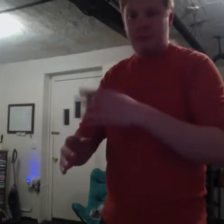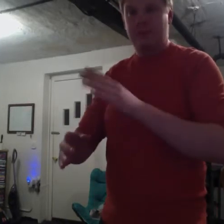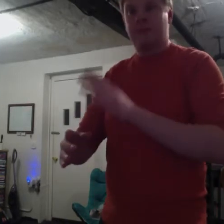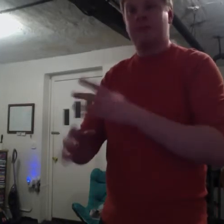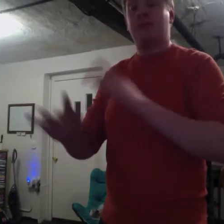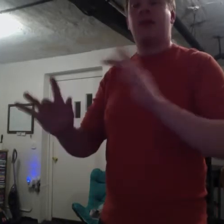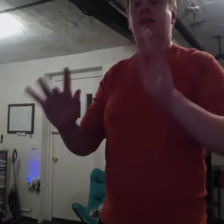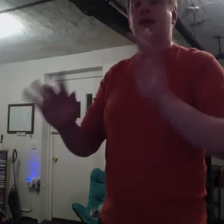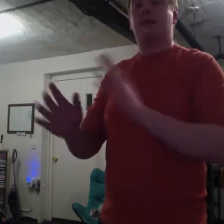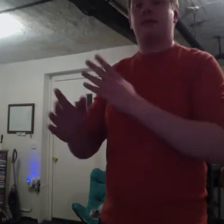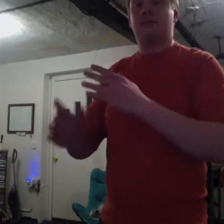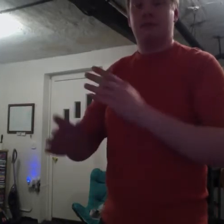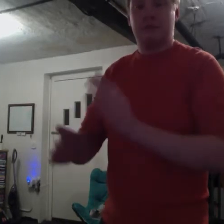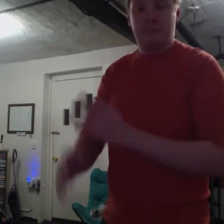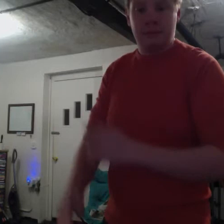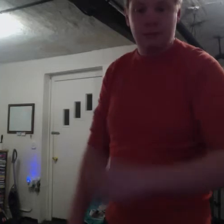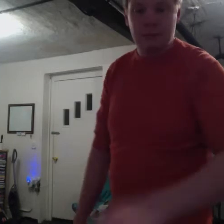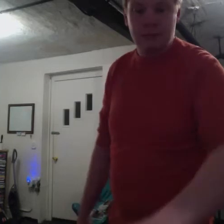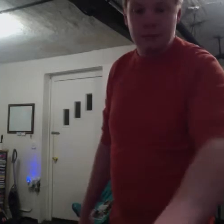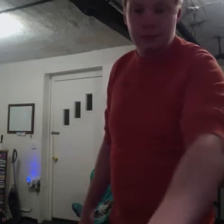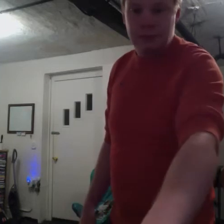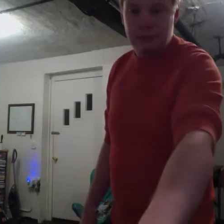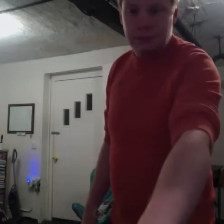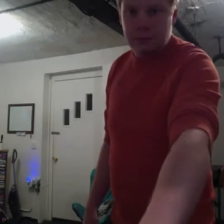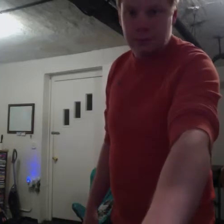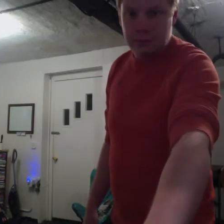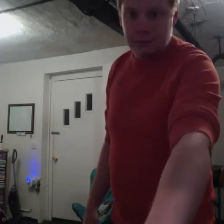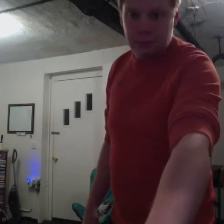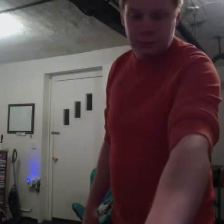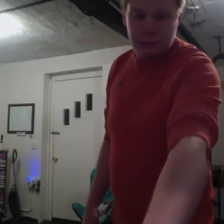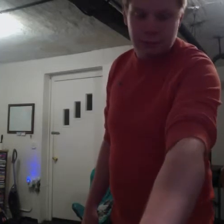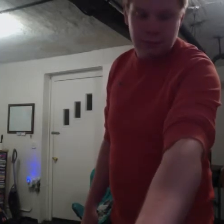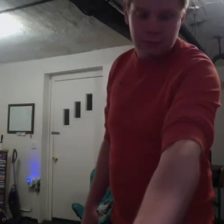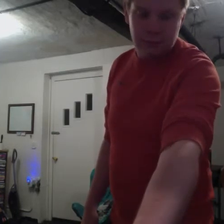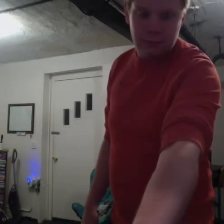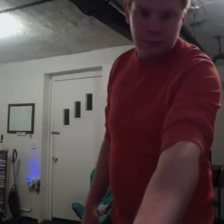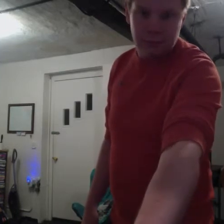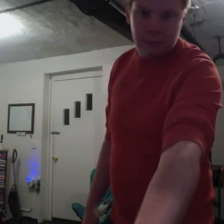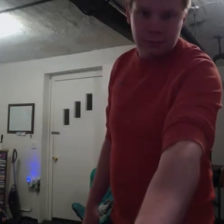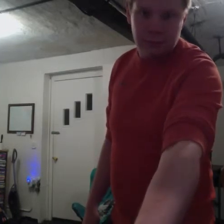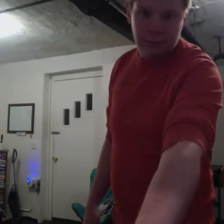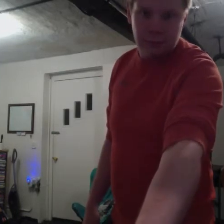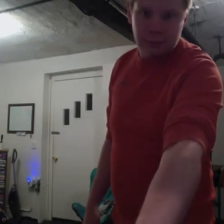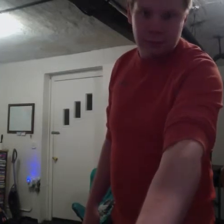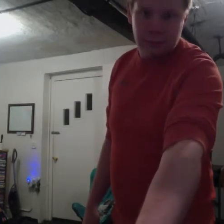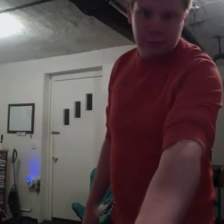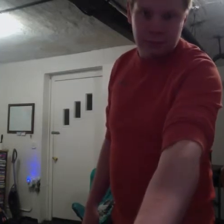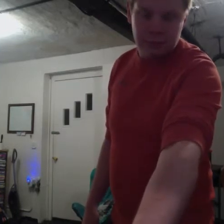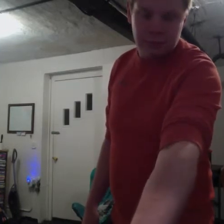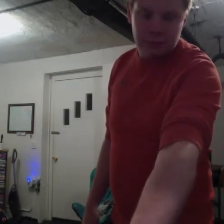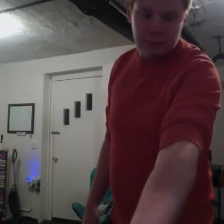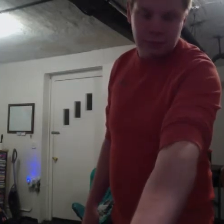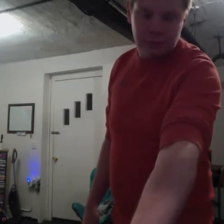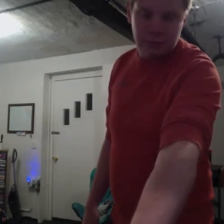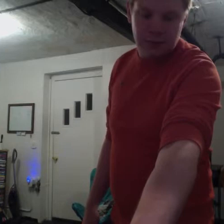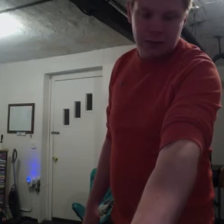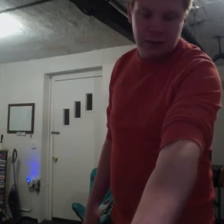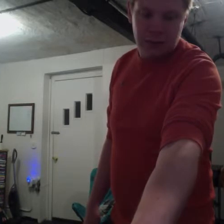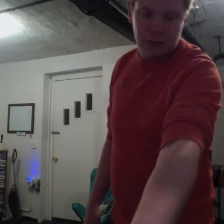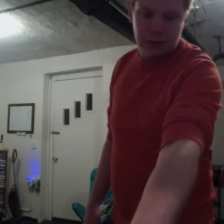Act 1. Invisible Man versus Hawkman. Well, we now present a kind of super contest for you, beloved super